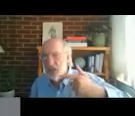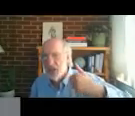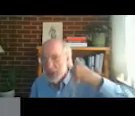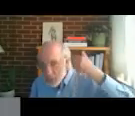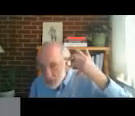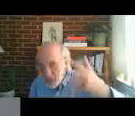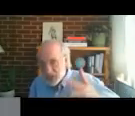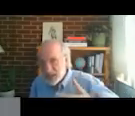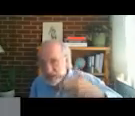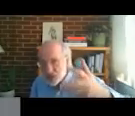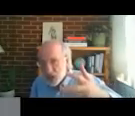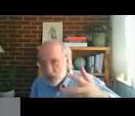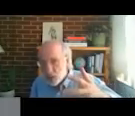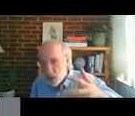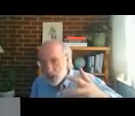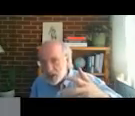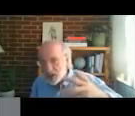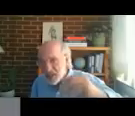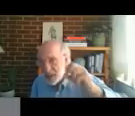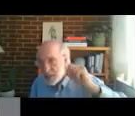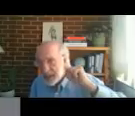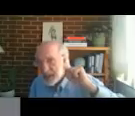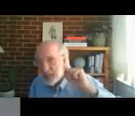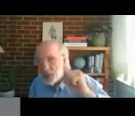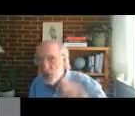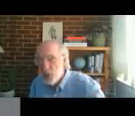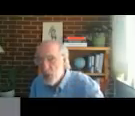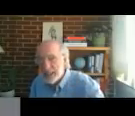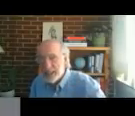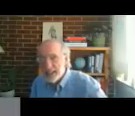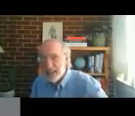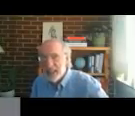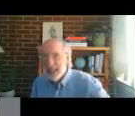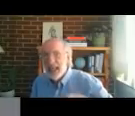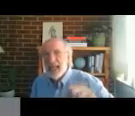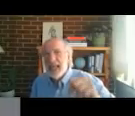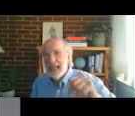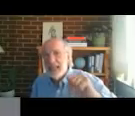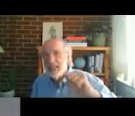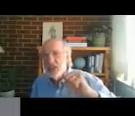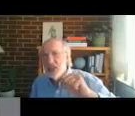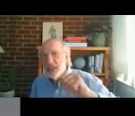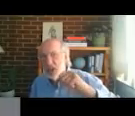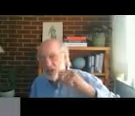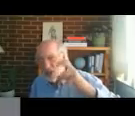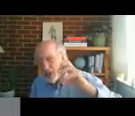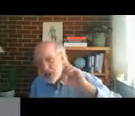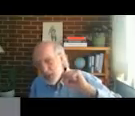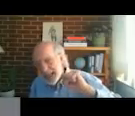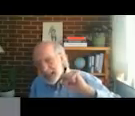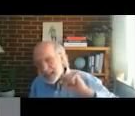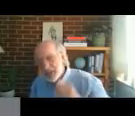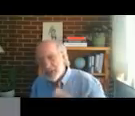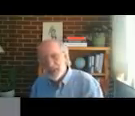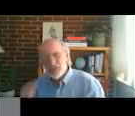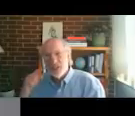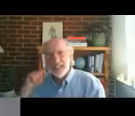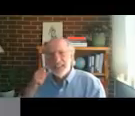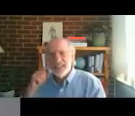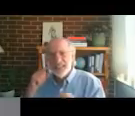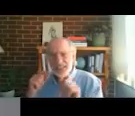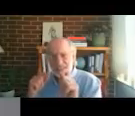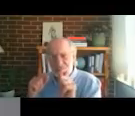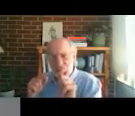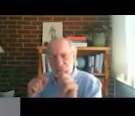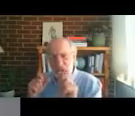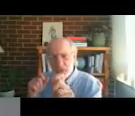consequences, things the child would want that can be delivered quickly. And they also go away. If I use